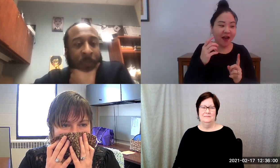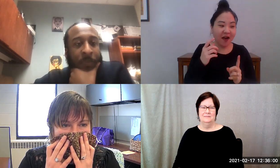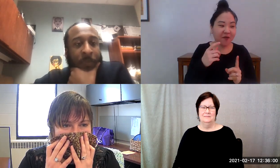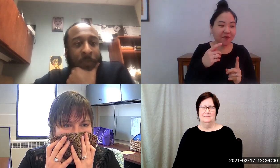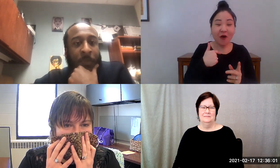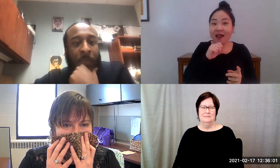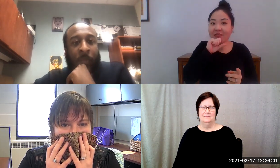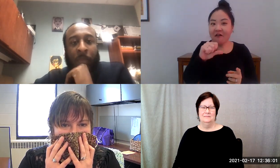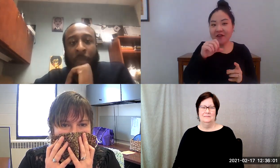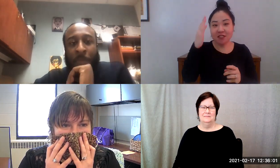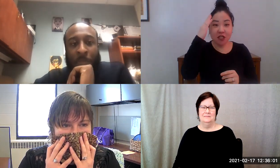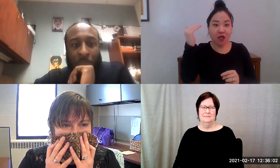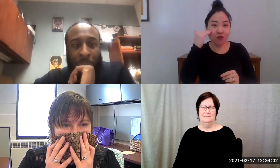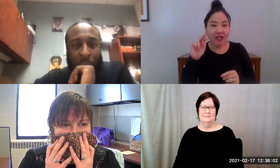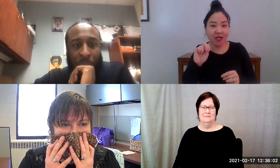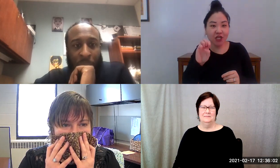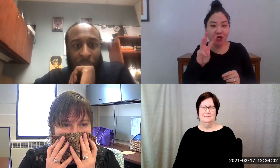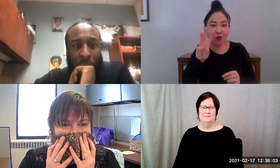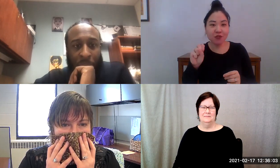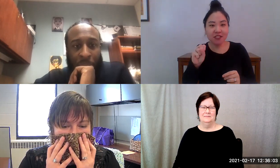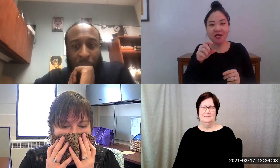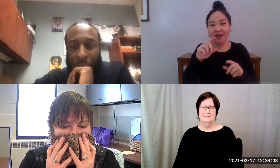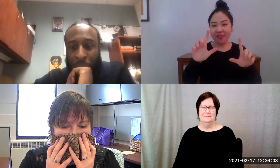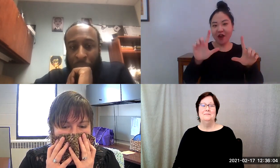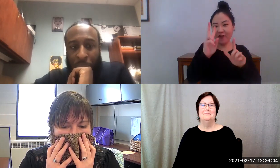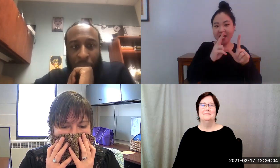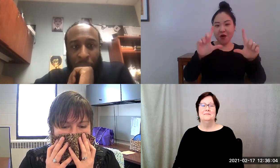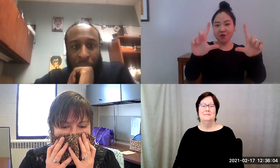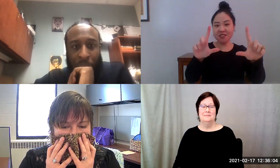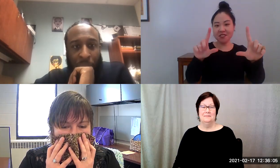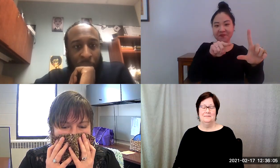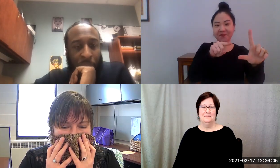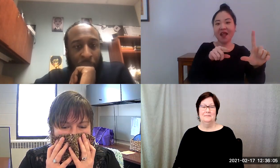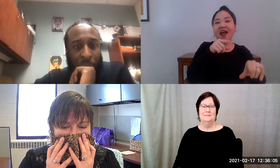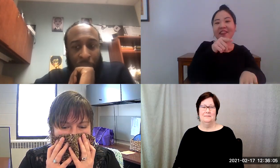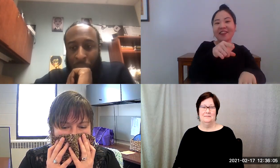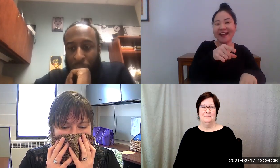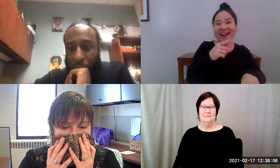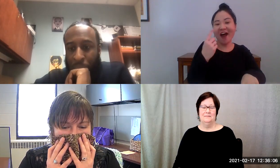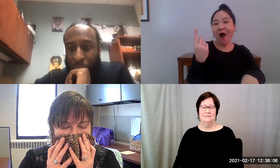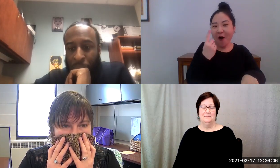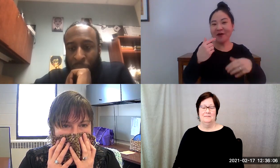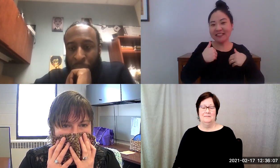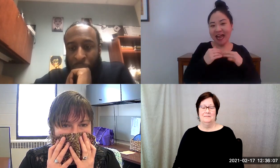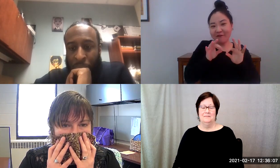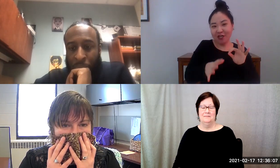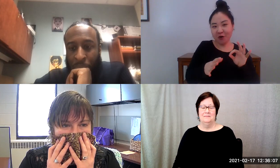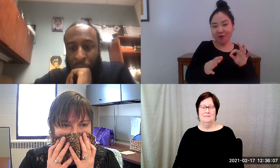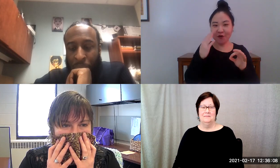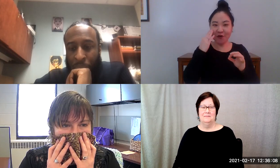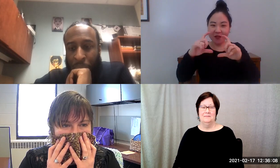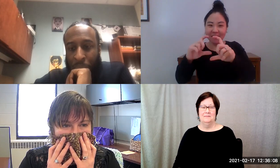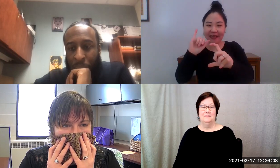but what I love is the Korean news, their videos, they always